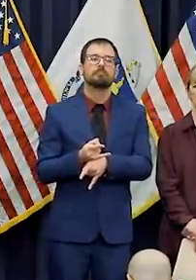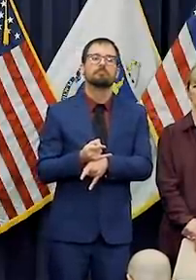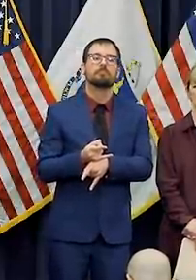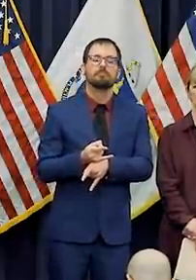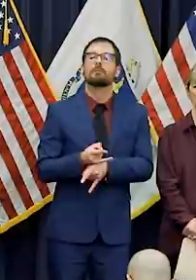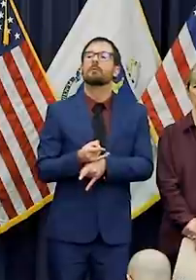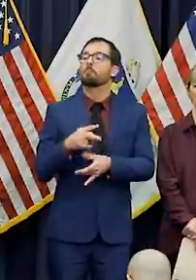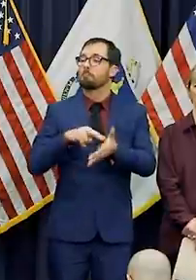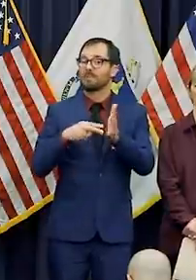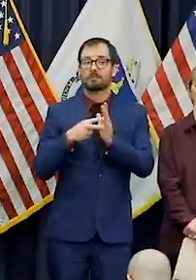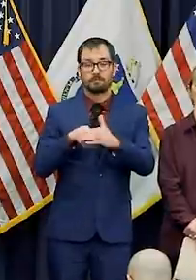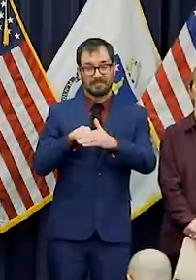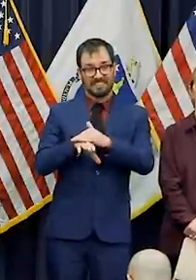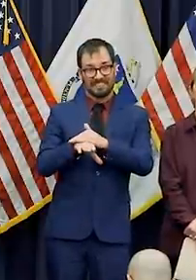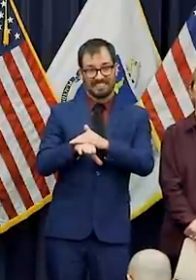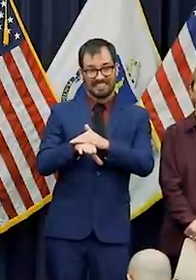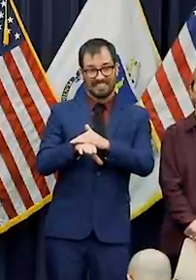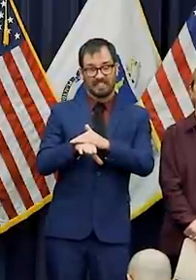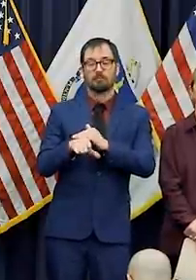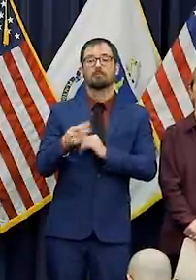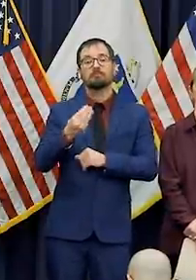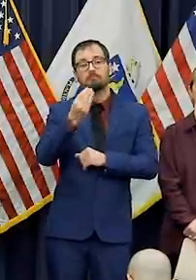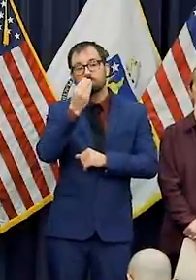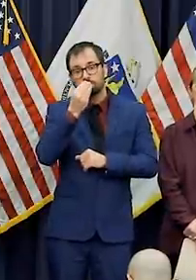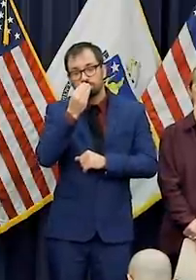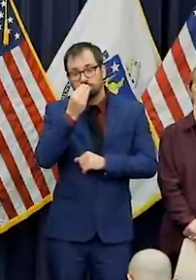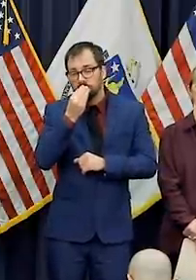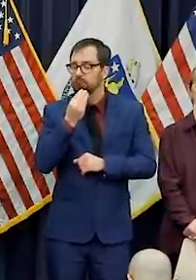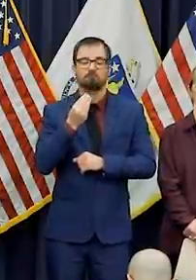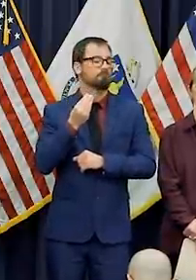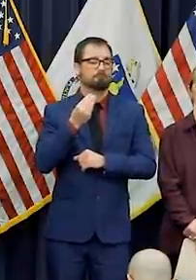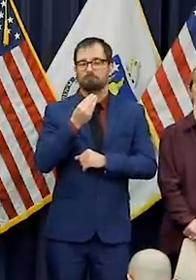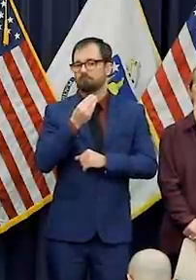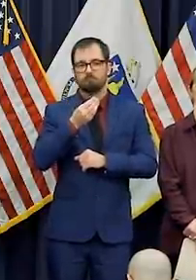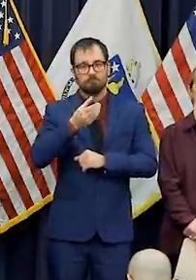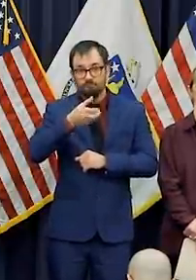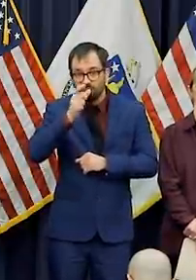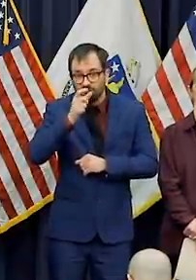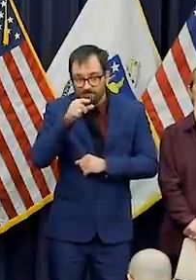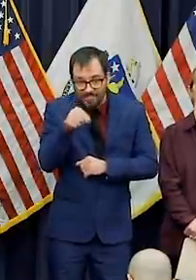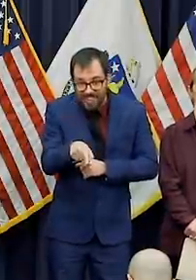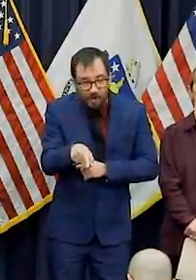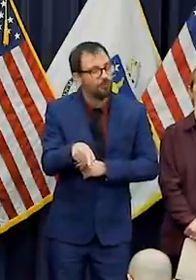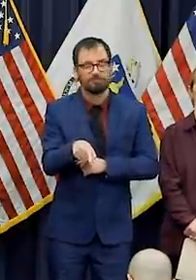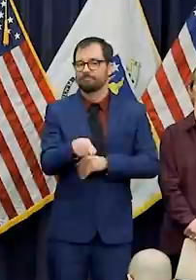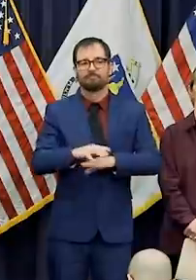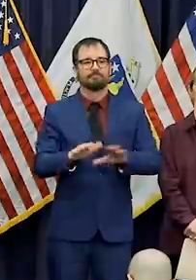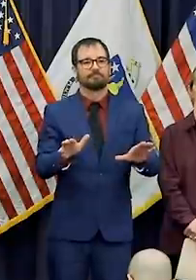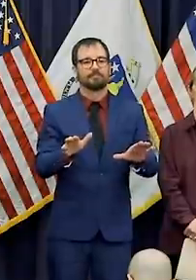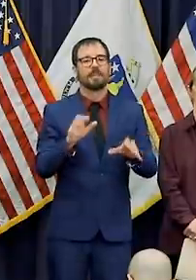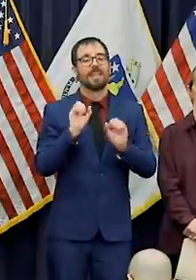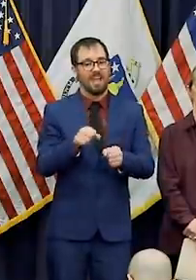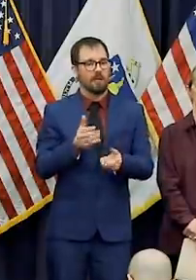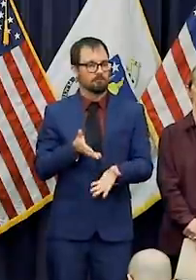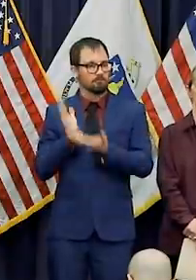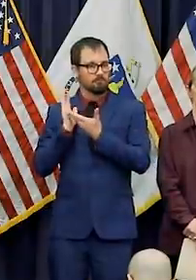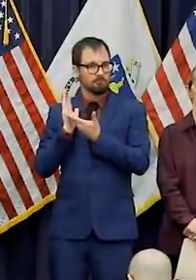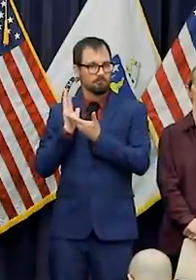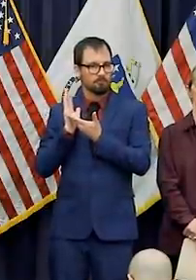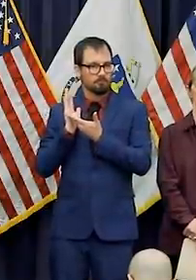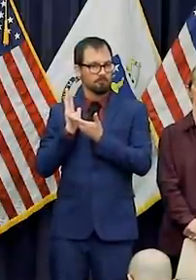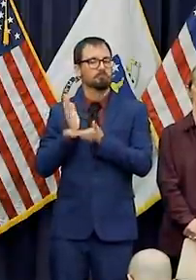establishments may continue to offer food for takeout and for delivery. Establishments must also follow the social